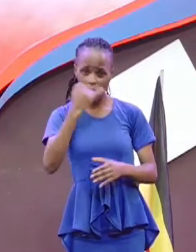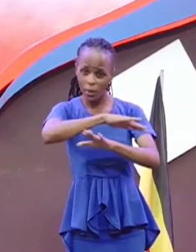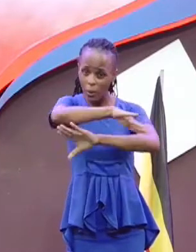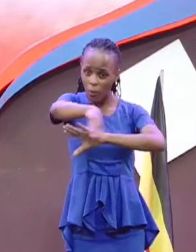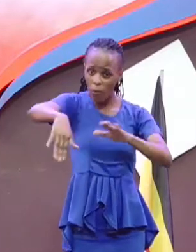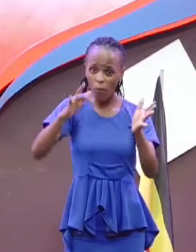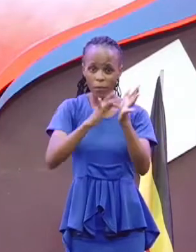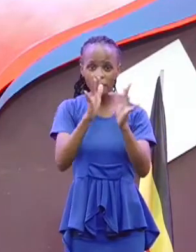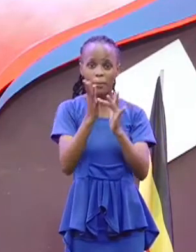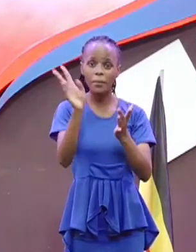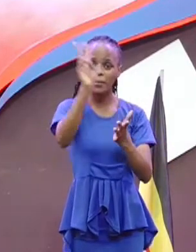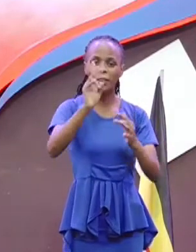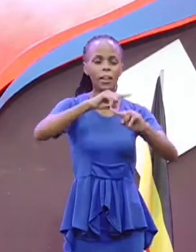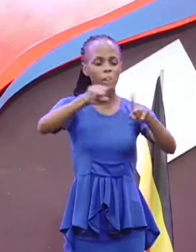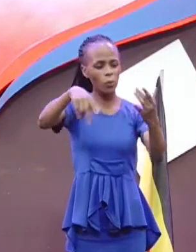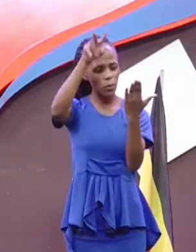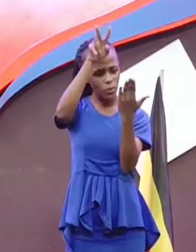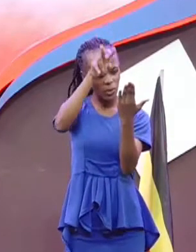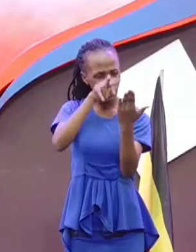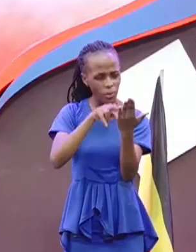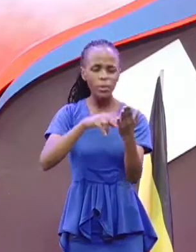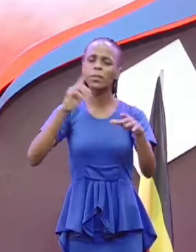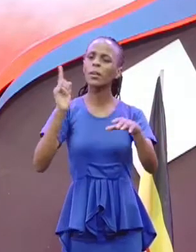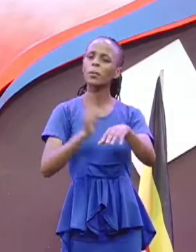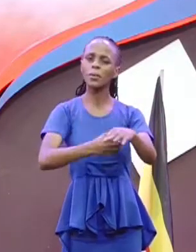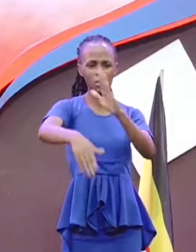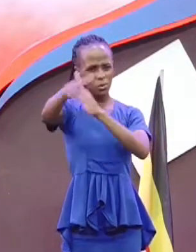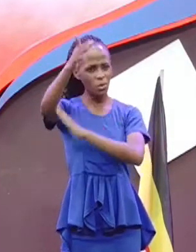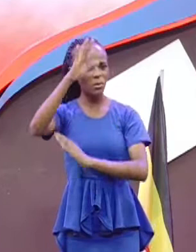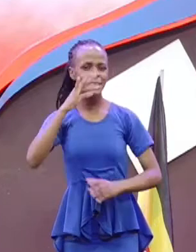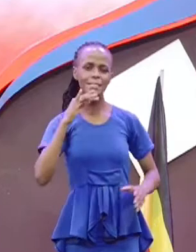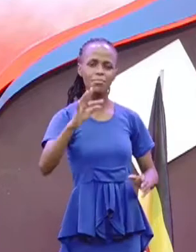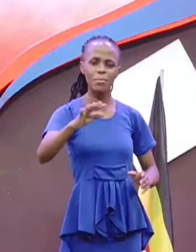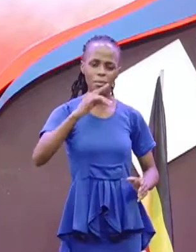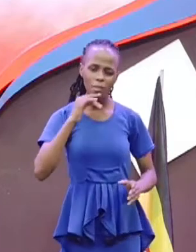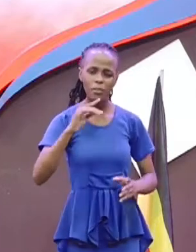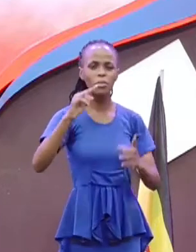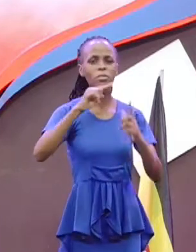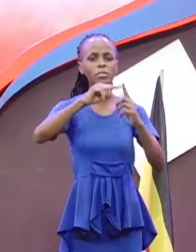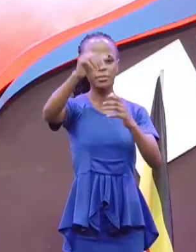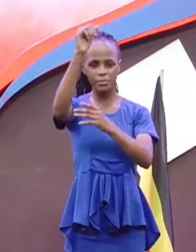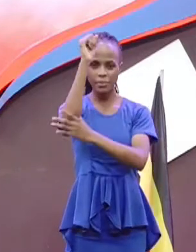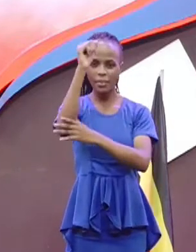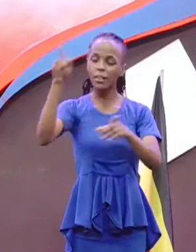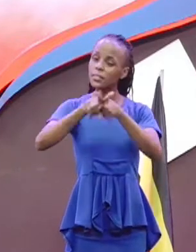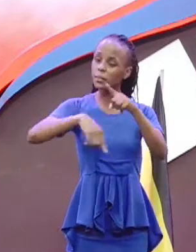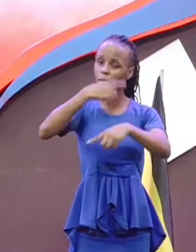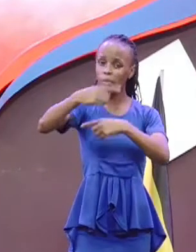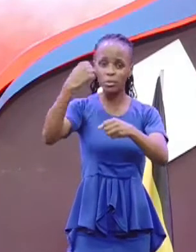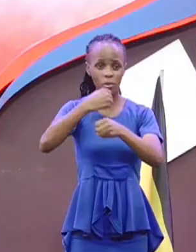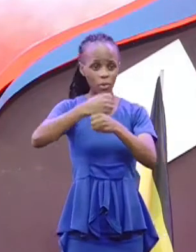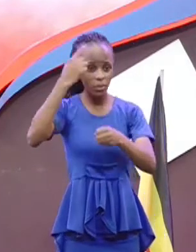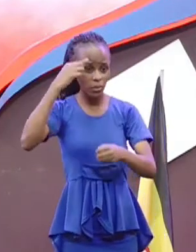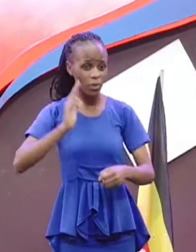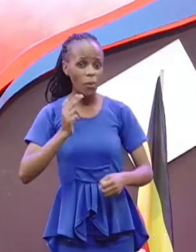as why every scripture. Kye tusoma nga Katonda yakiyogera ne Ibrahimu. That we read and the Lord spoke it with Abraham. Kikyatukolera. Works for